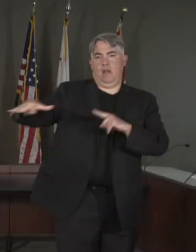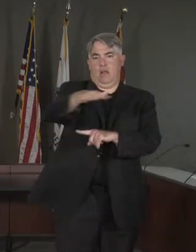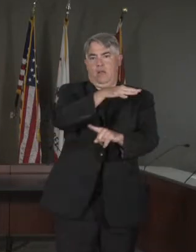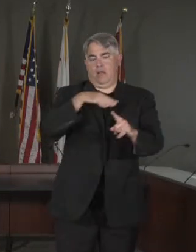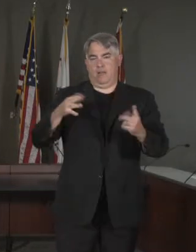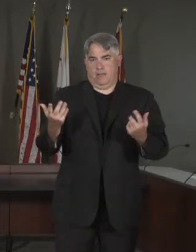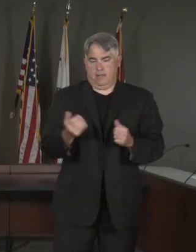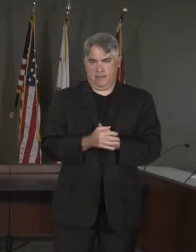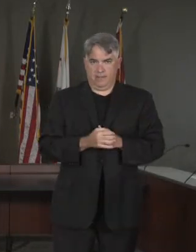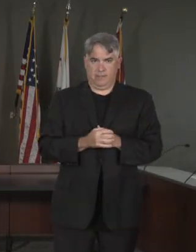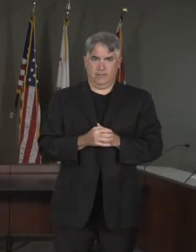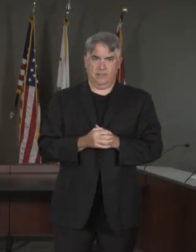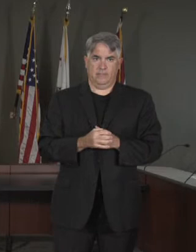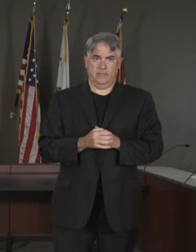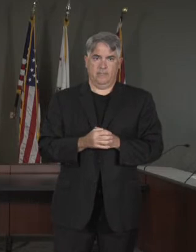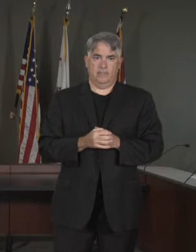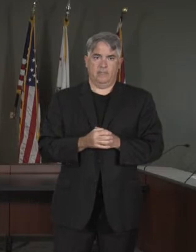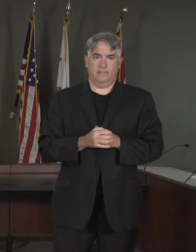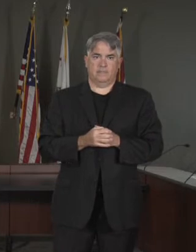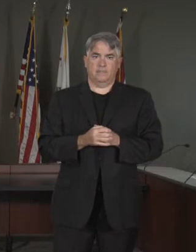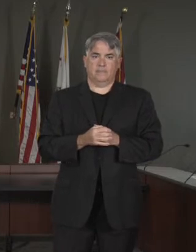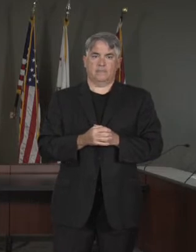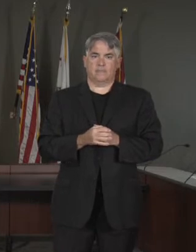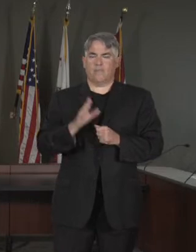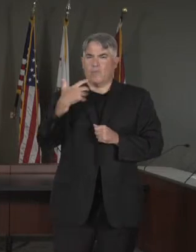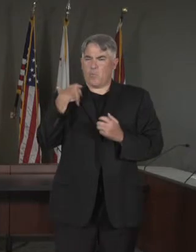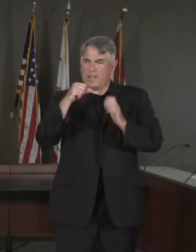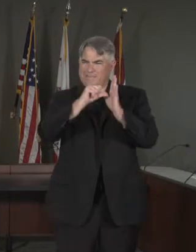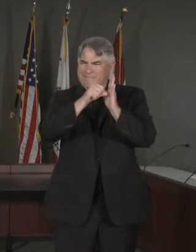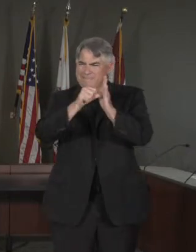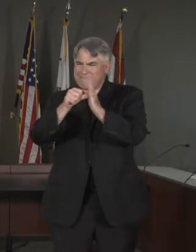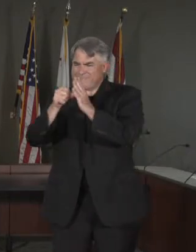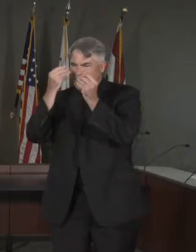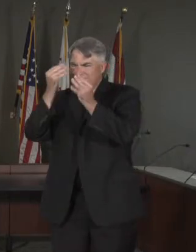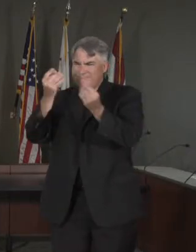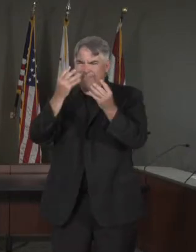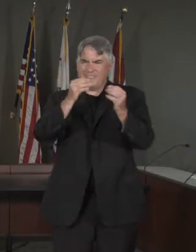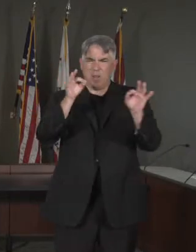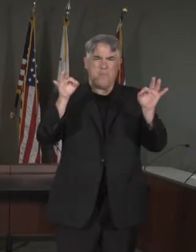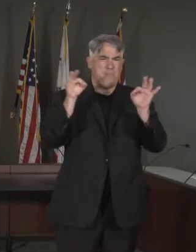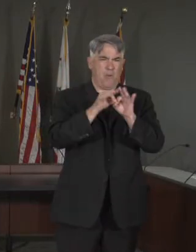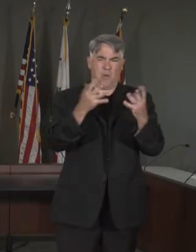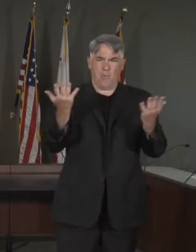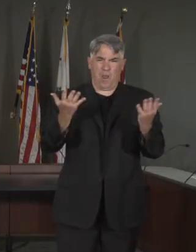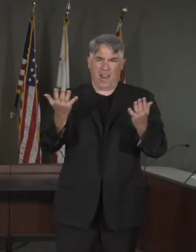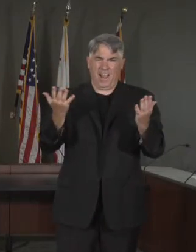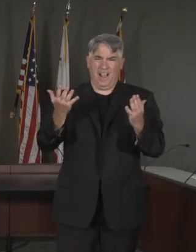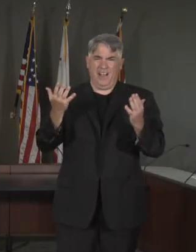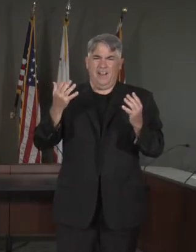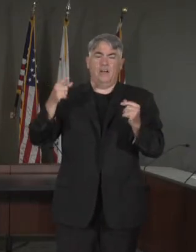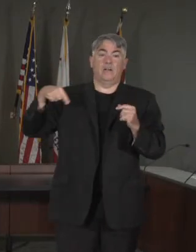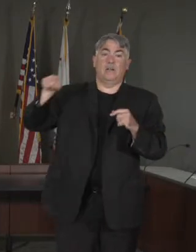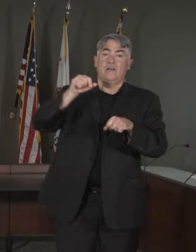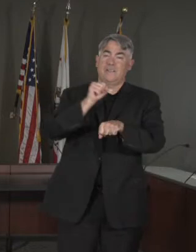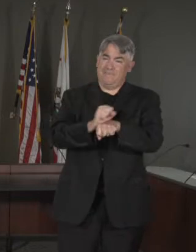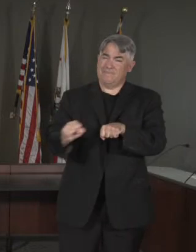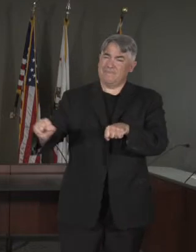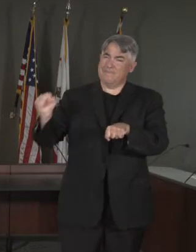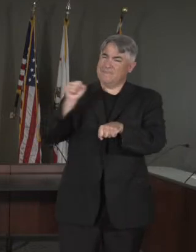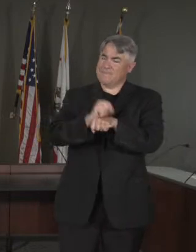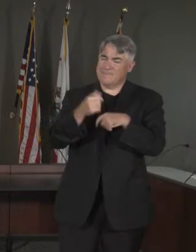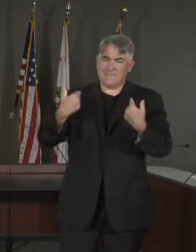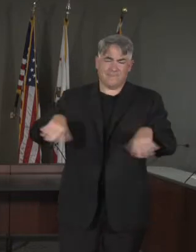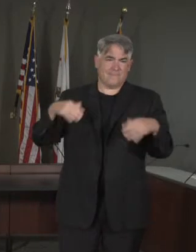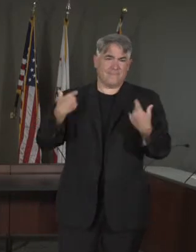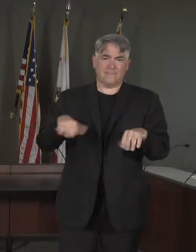the impact of the pandemic, I want to emphasize how important it has been the work that our team at the county has done